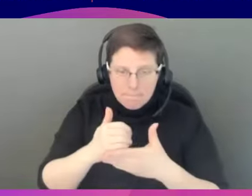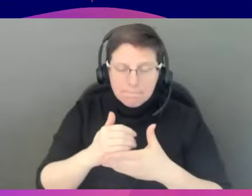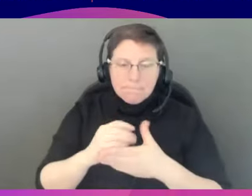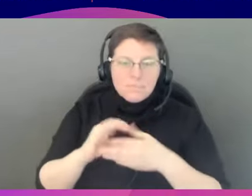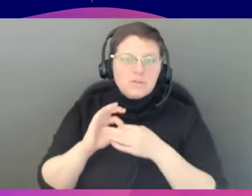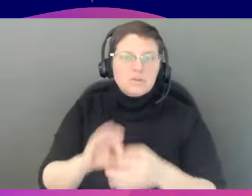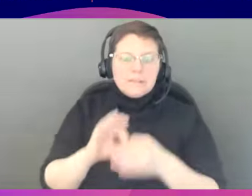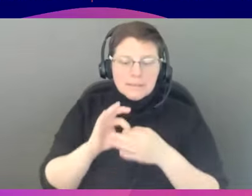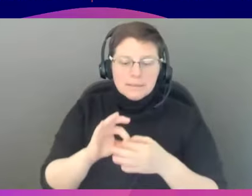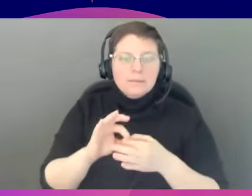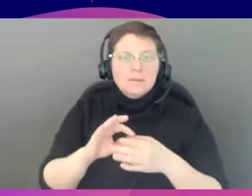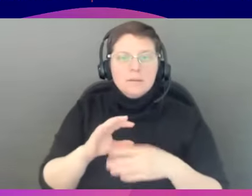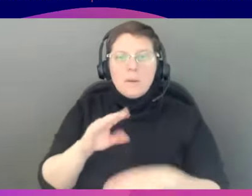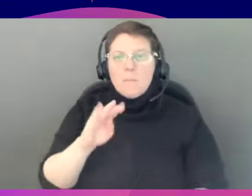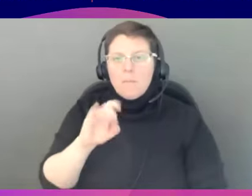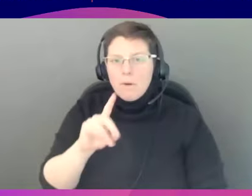and animals.